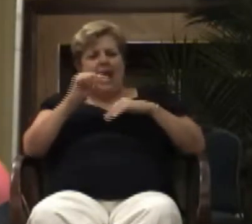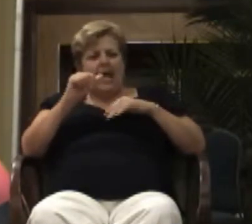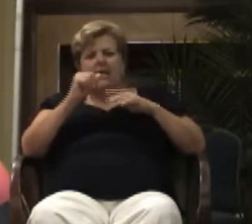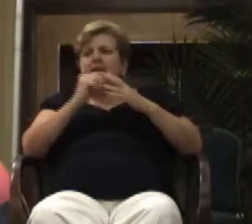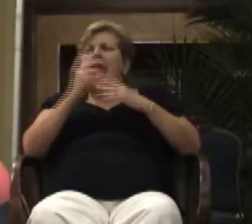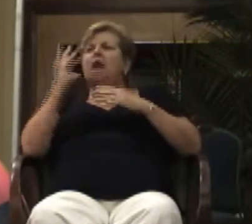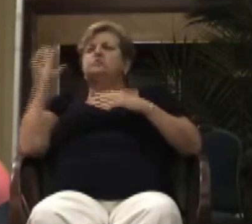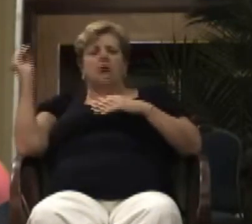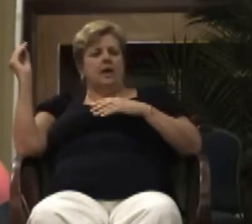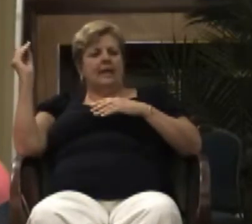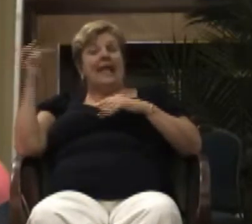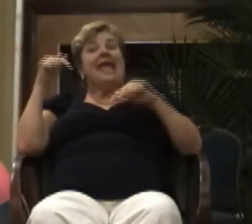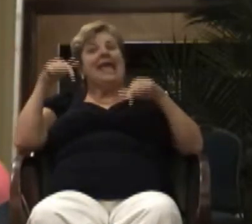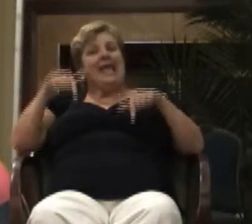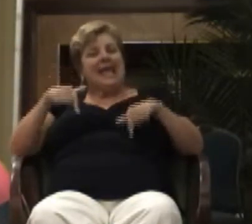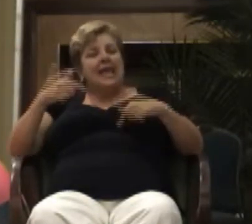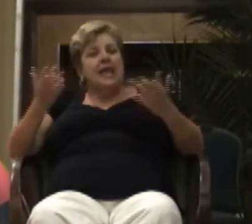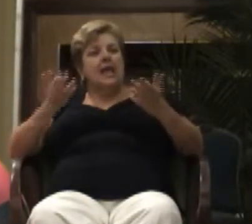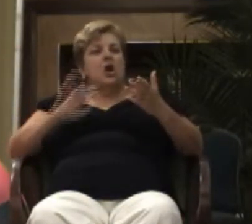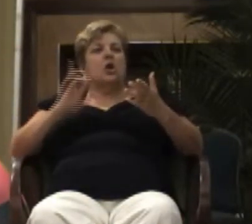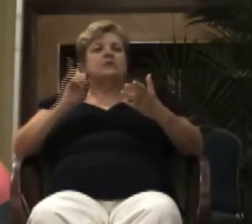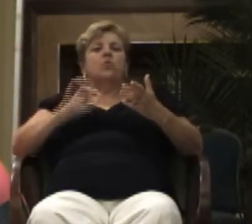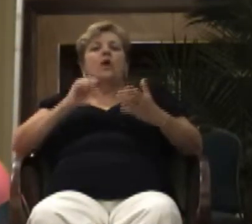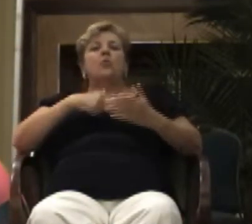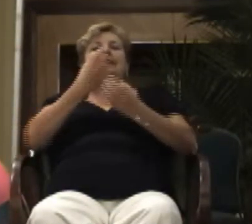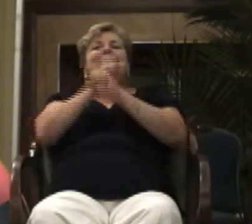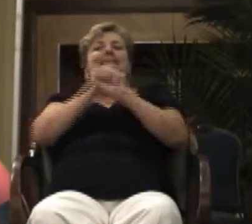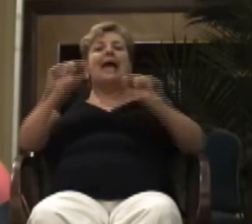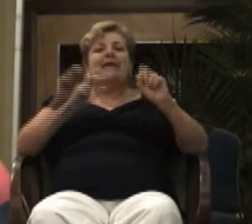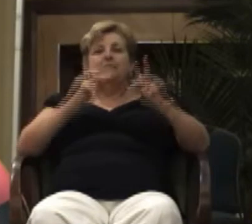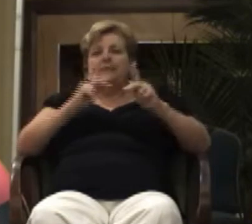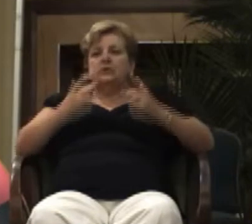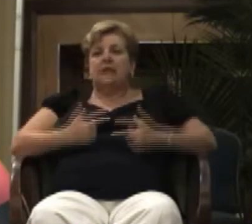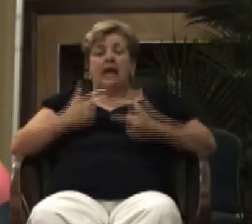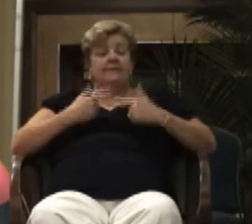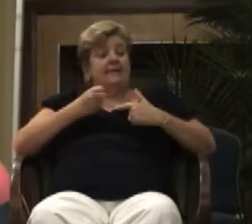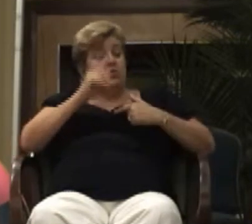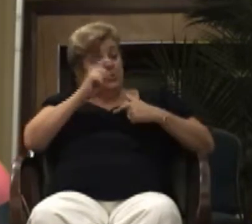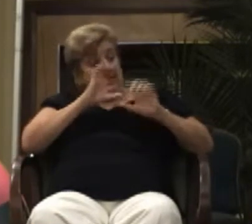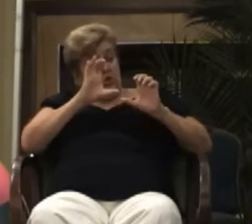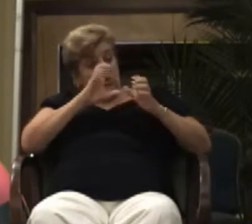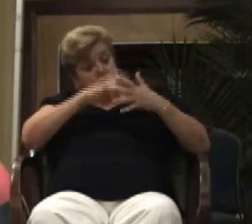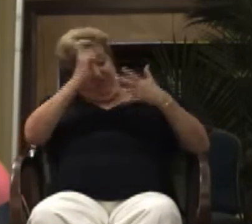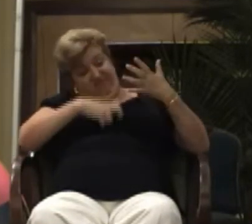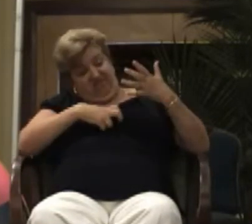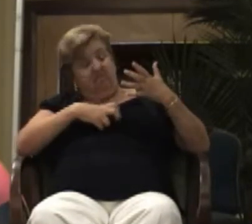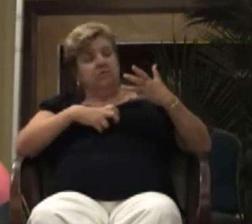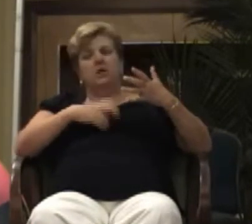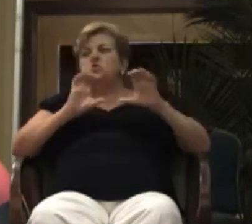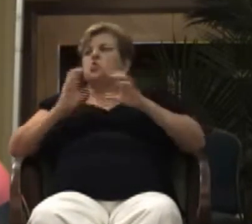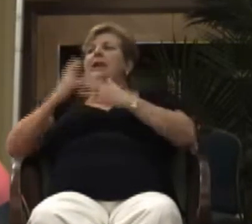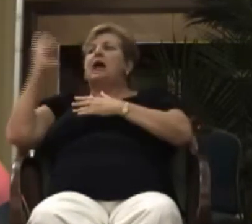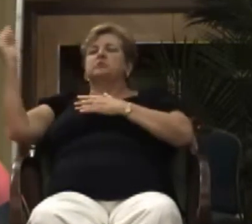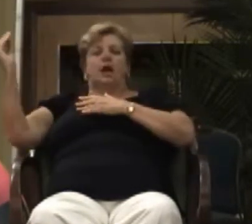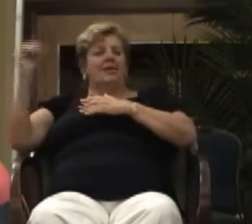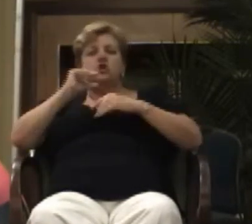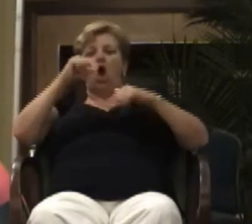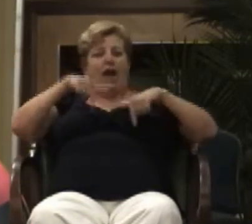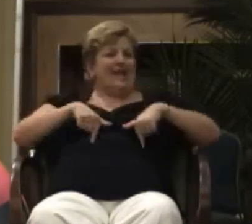where we save people's lives. If you need to do it out there. Not in here.